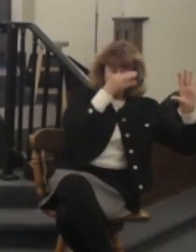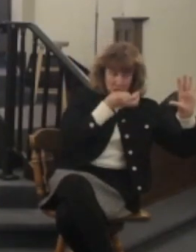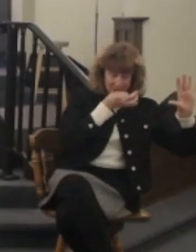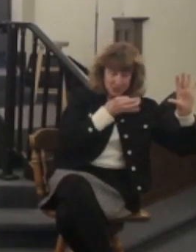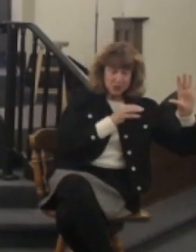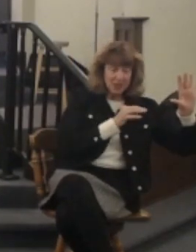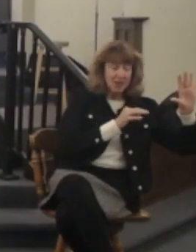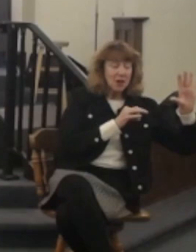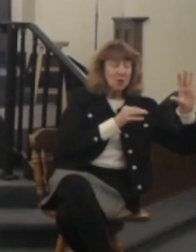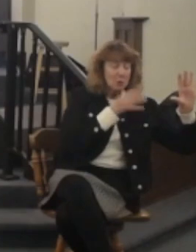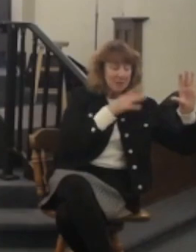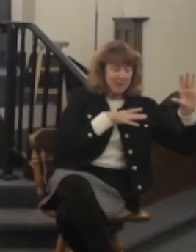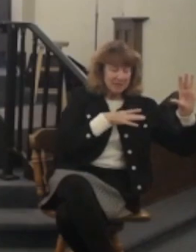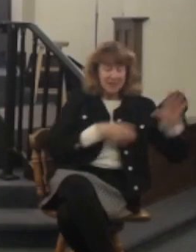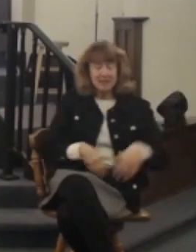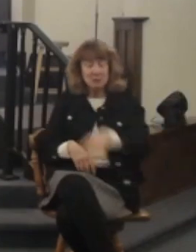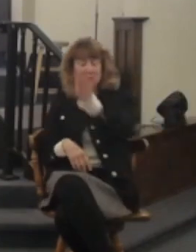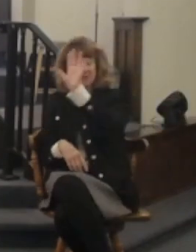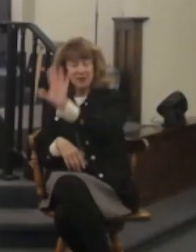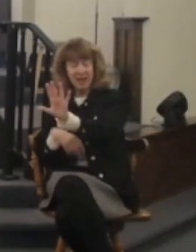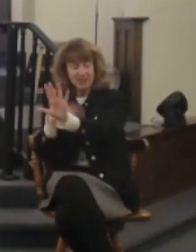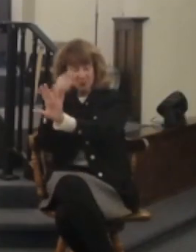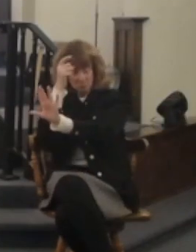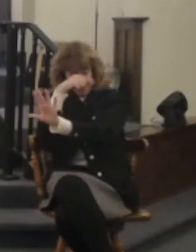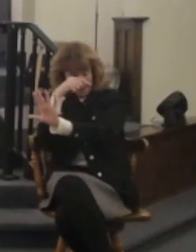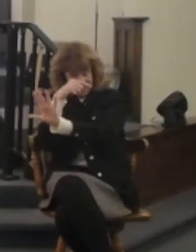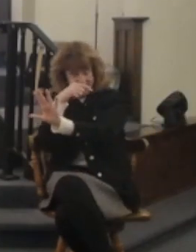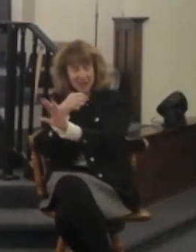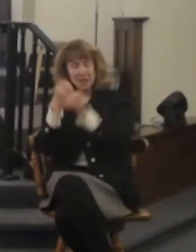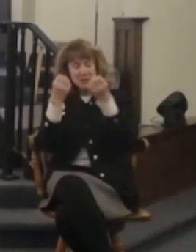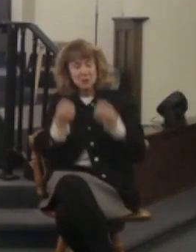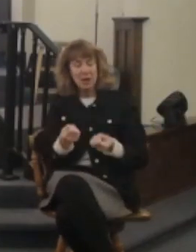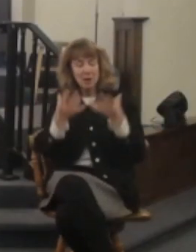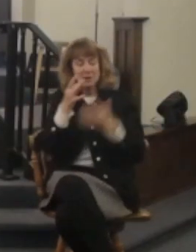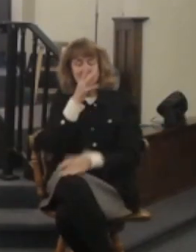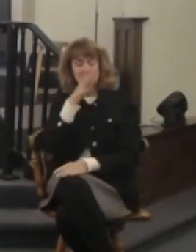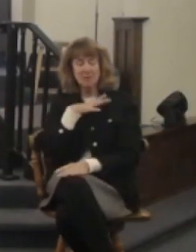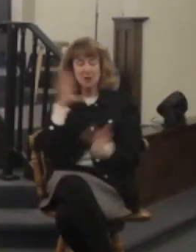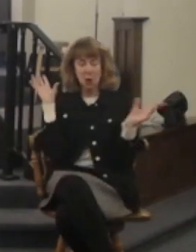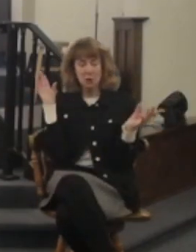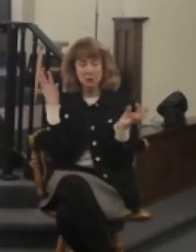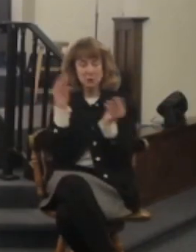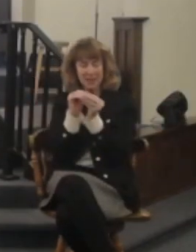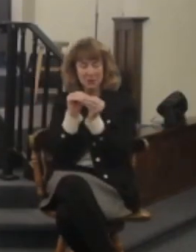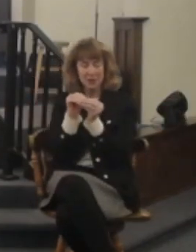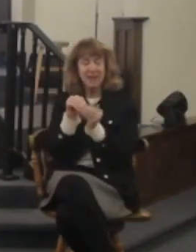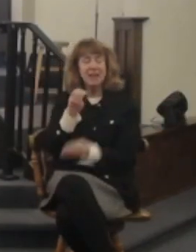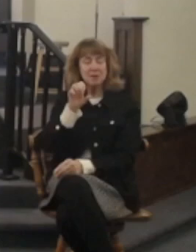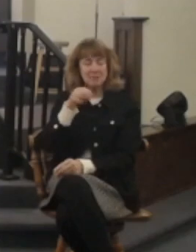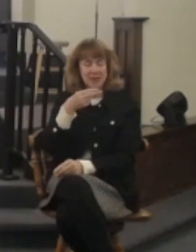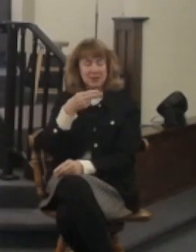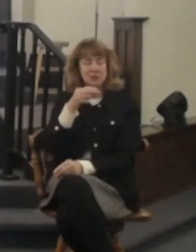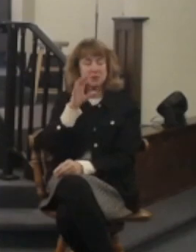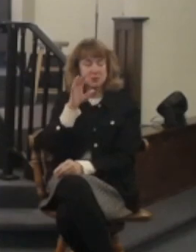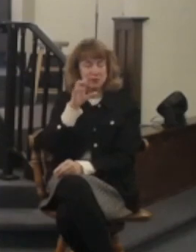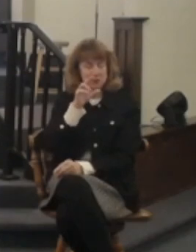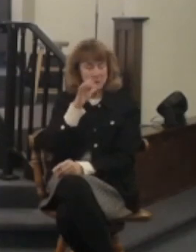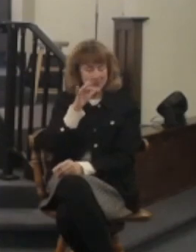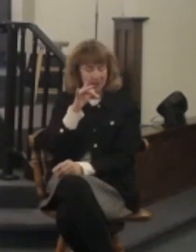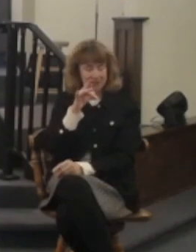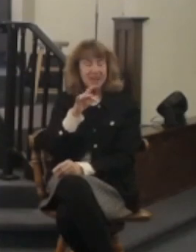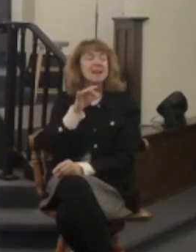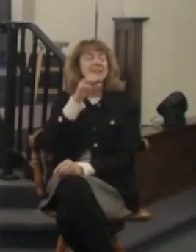and 5 wise. So how many virgins were tested in Matthew 25? 10. All right, how many days